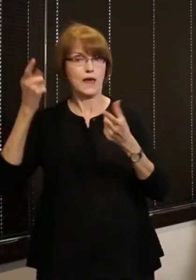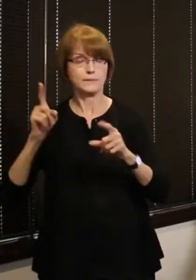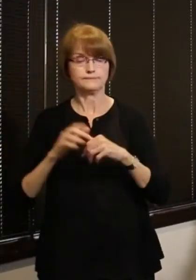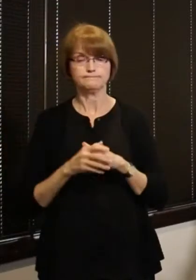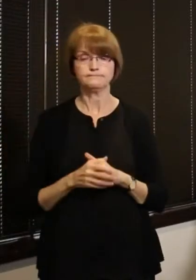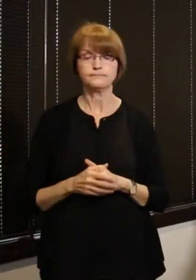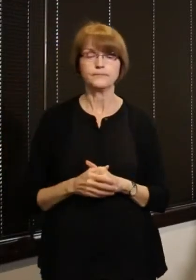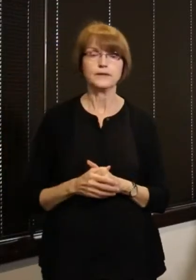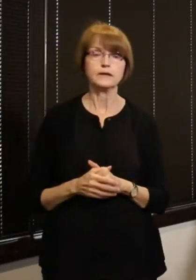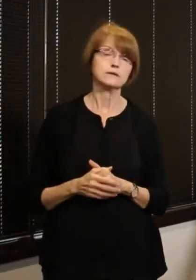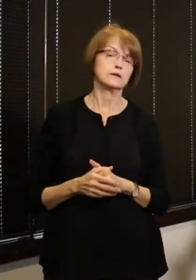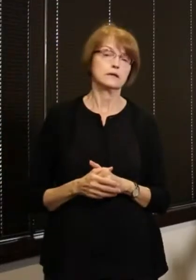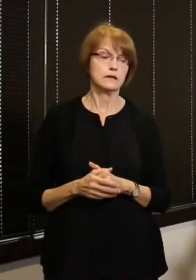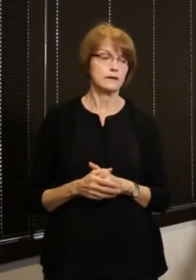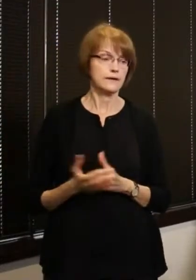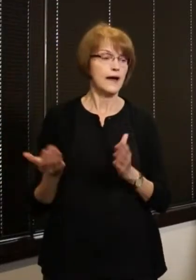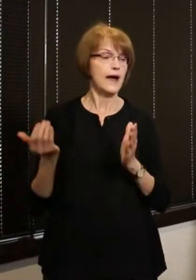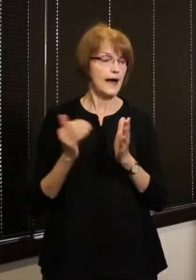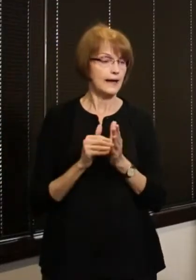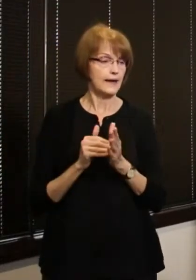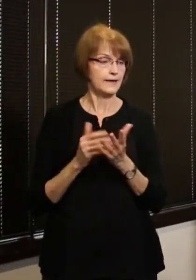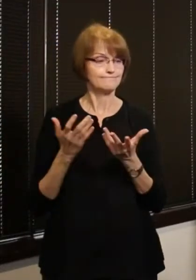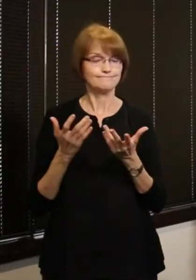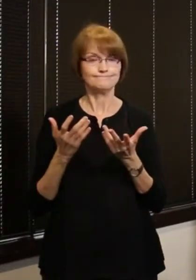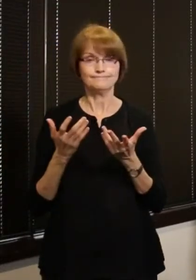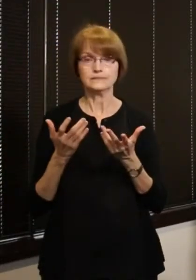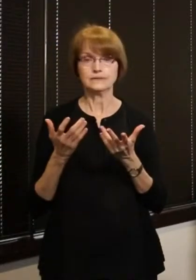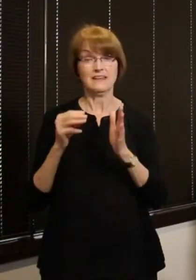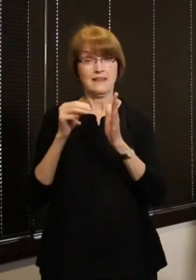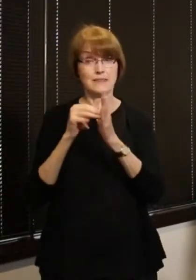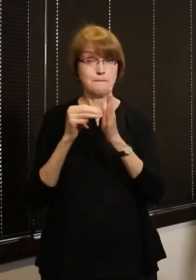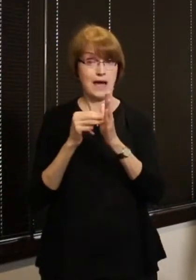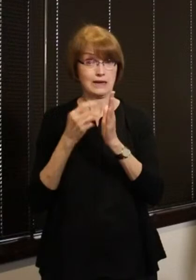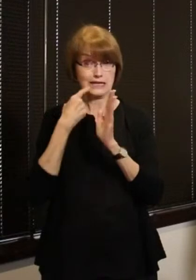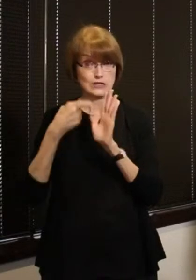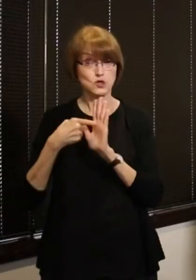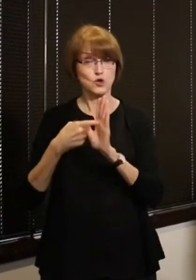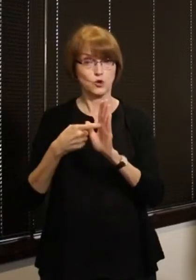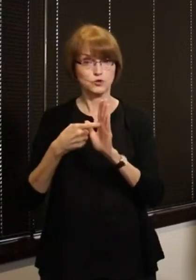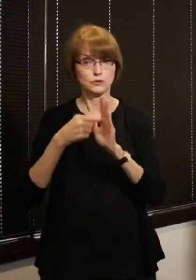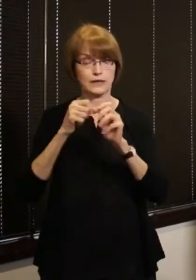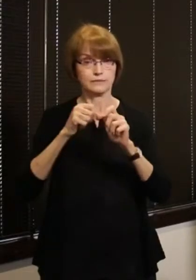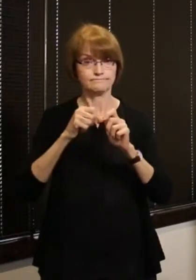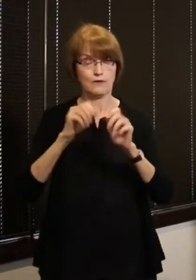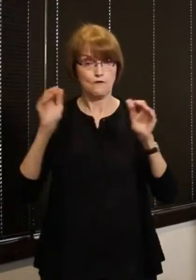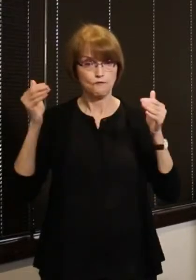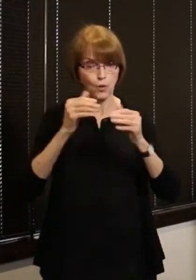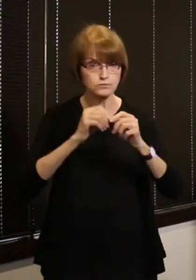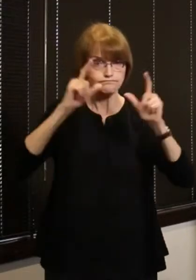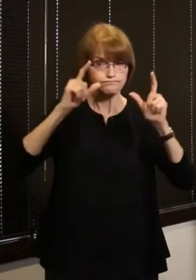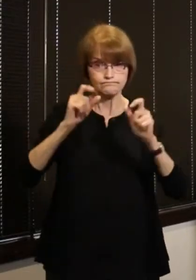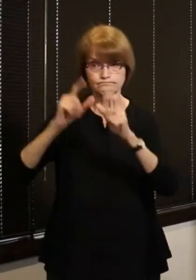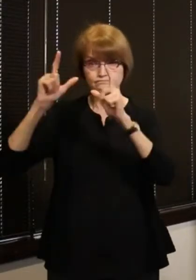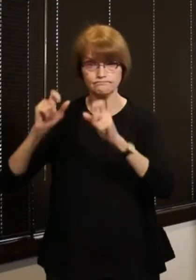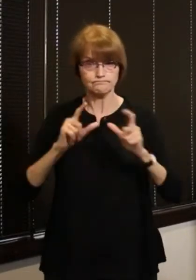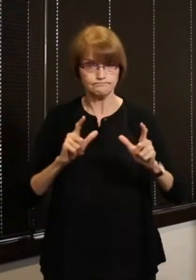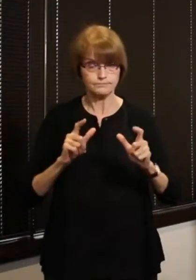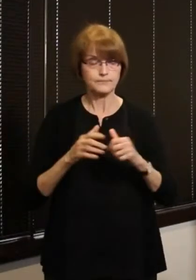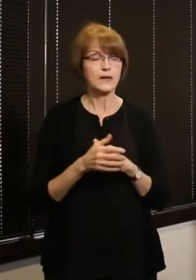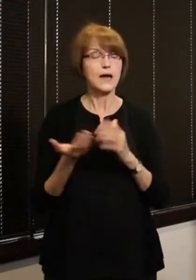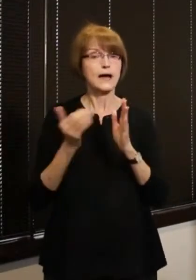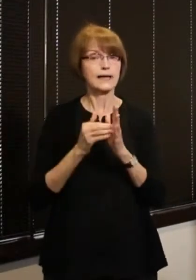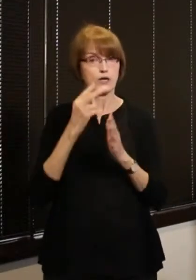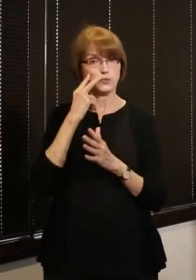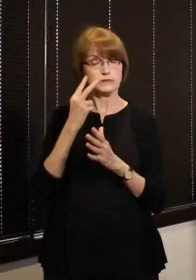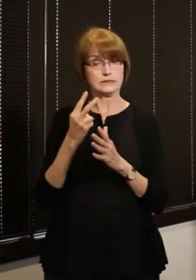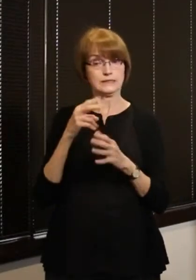And again, these are just some blown up pictures of the models that I just showed you. And so again, you can see that our curve